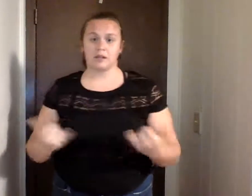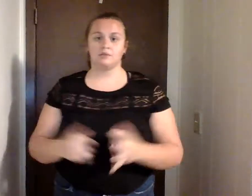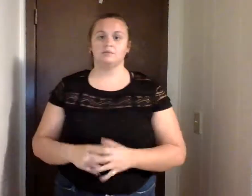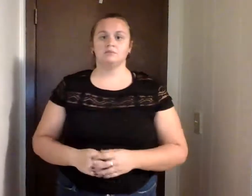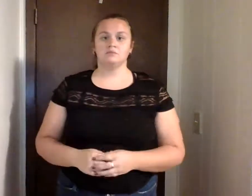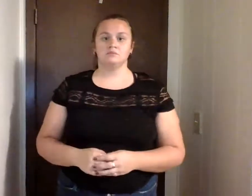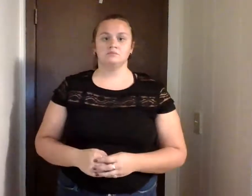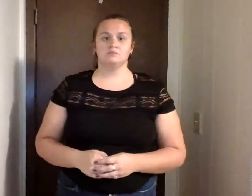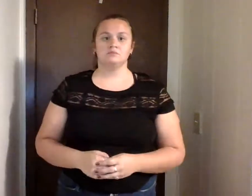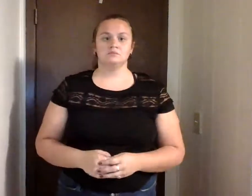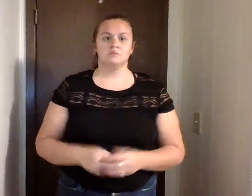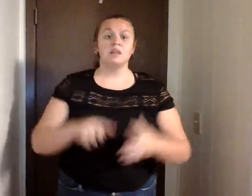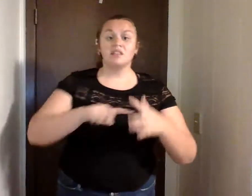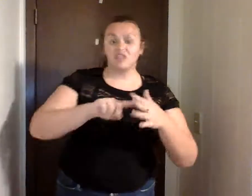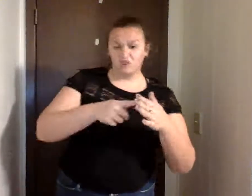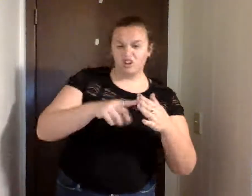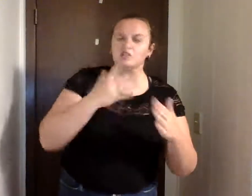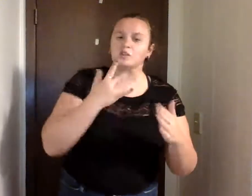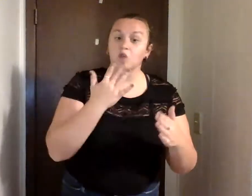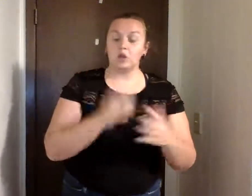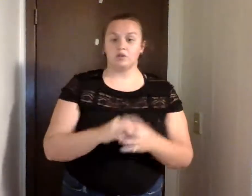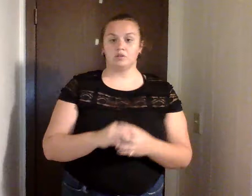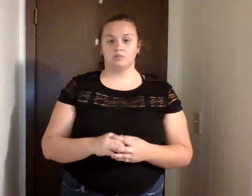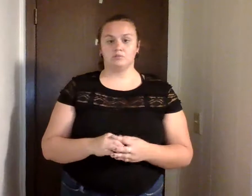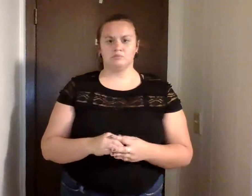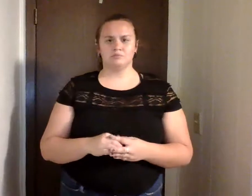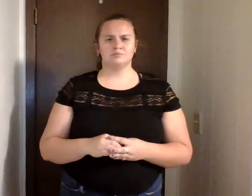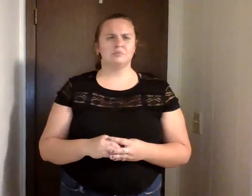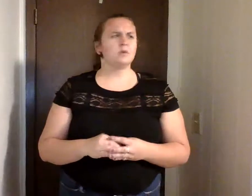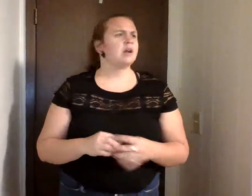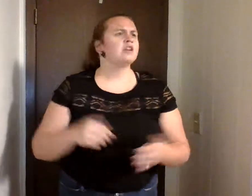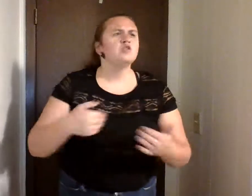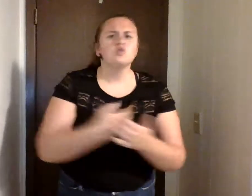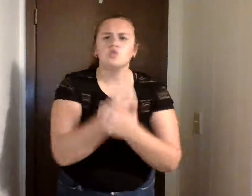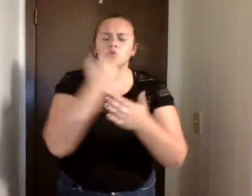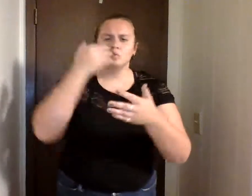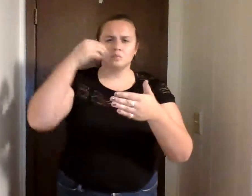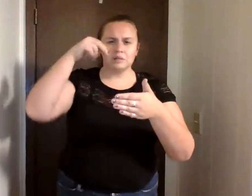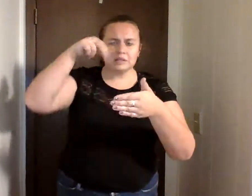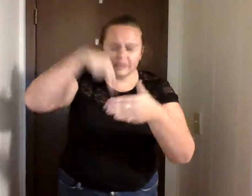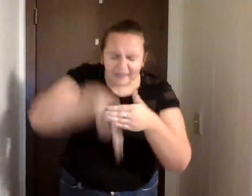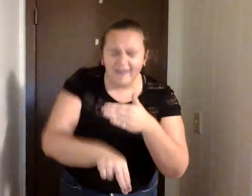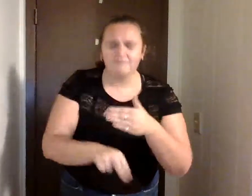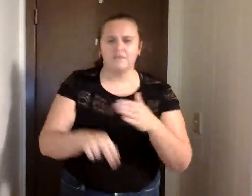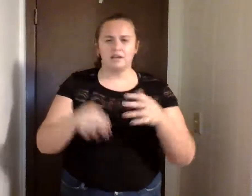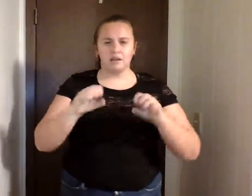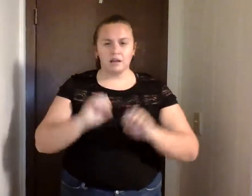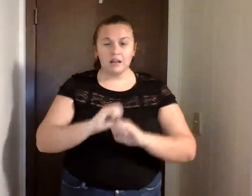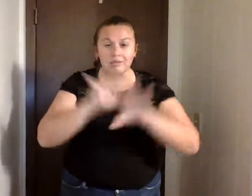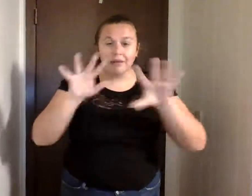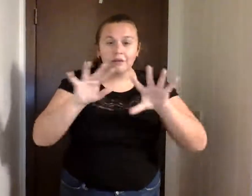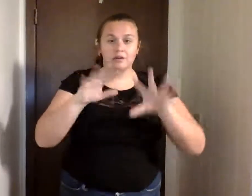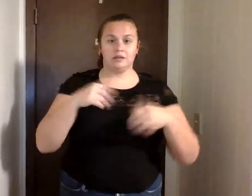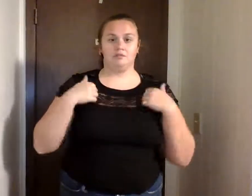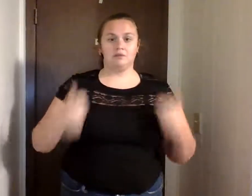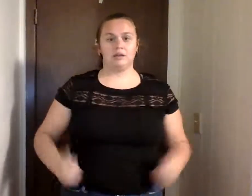The introduction of color then brought a whole new depth and clarity to anatomy that made it stunning.